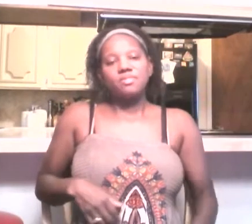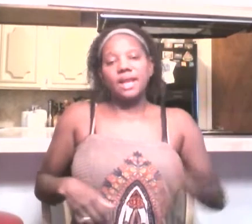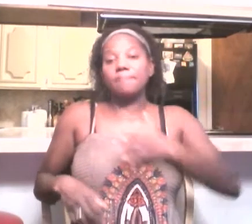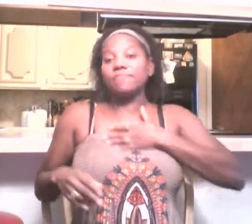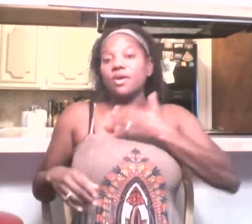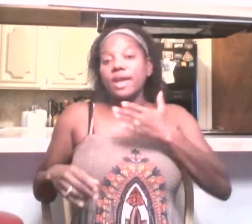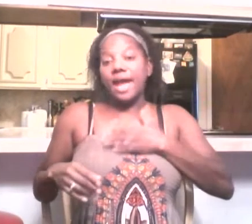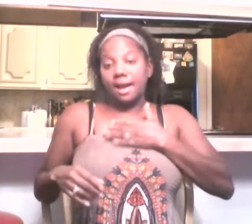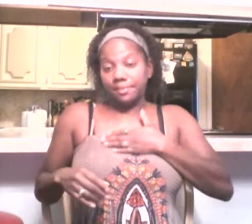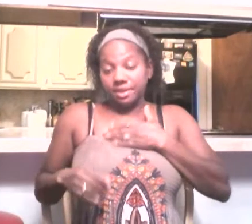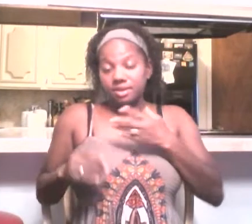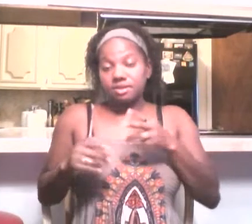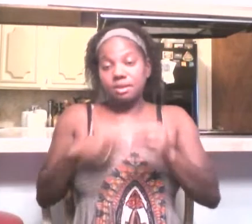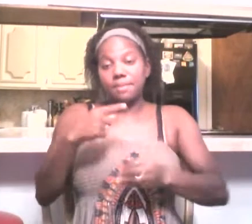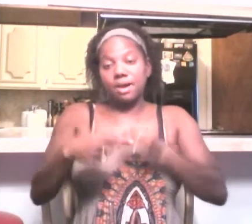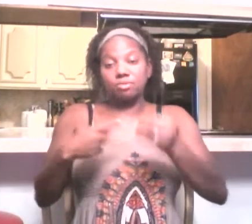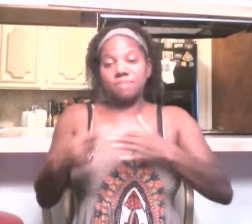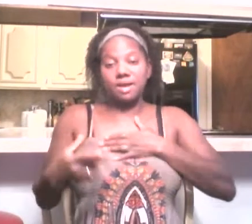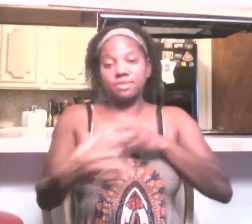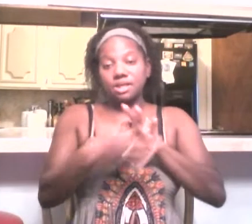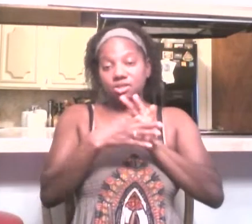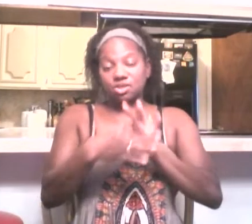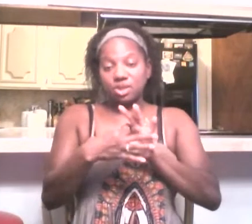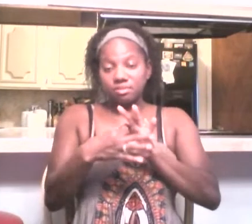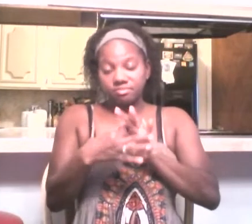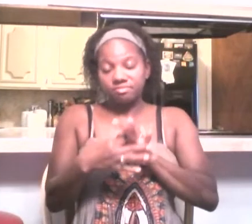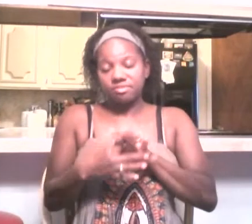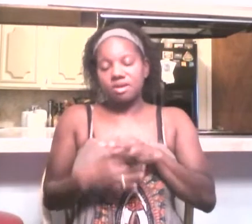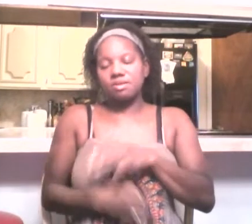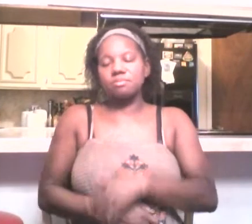that I'm very happy about my relationship.